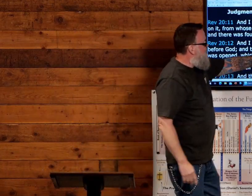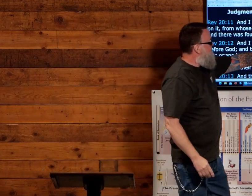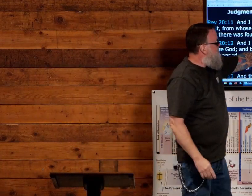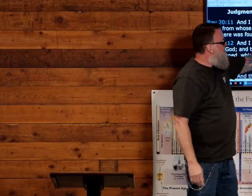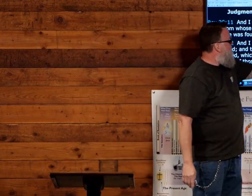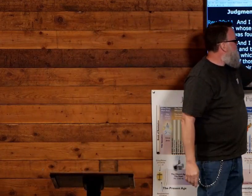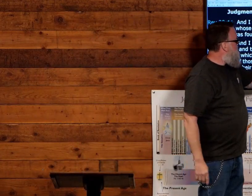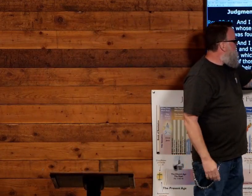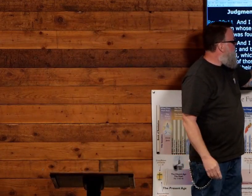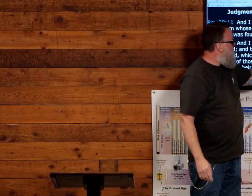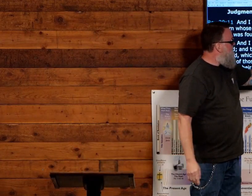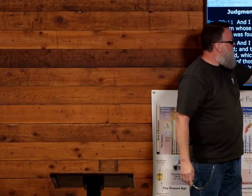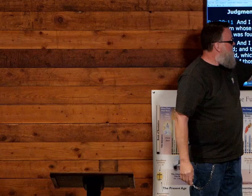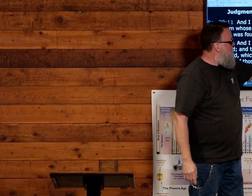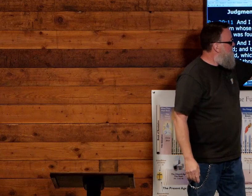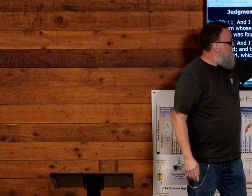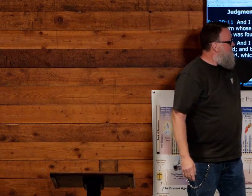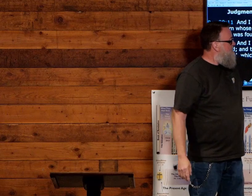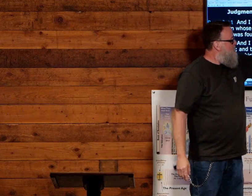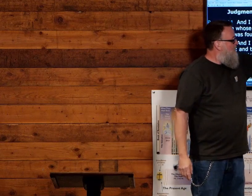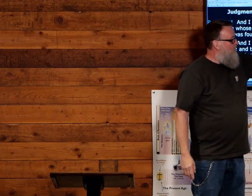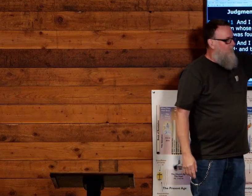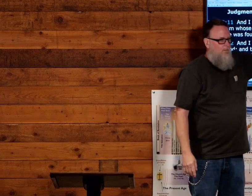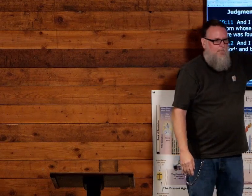If you notice, the earth and the heaven.